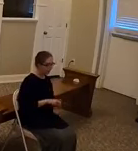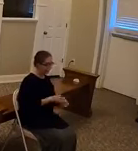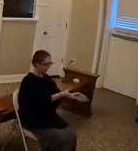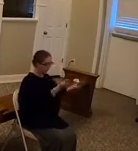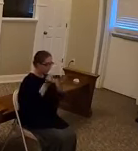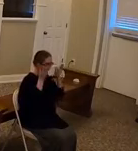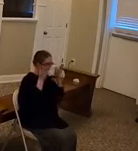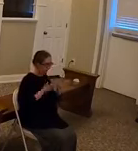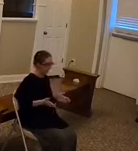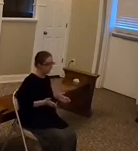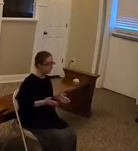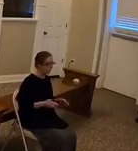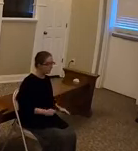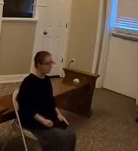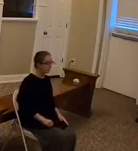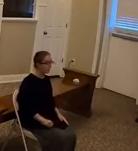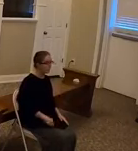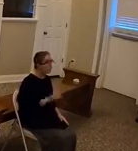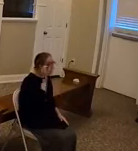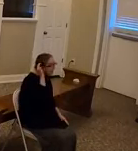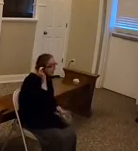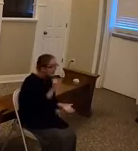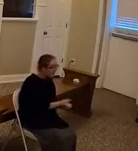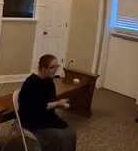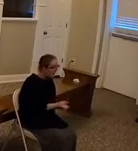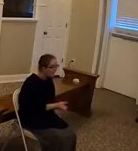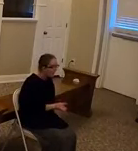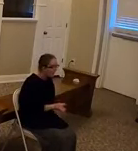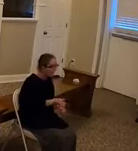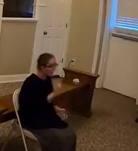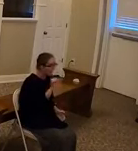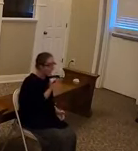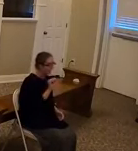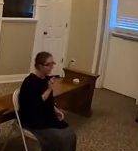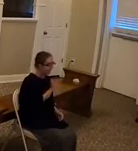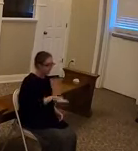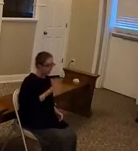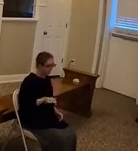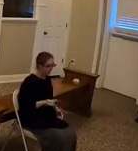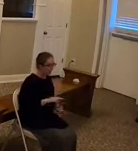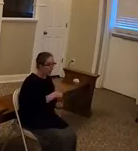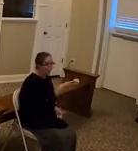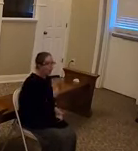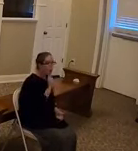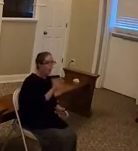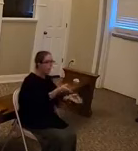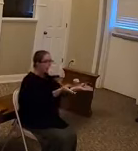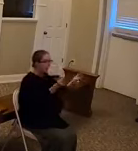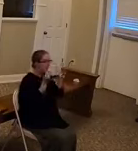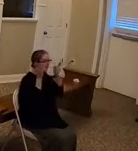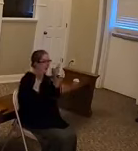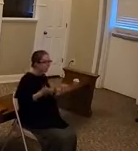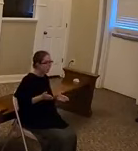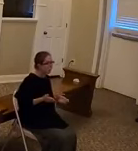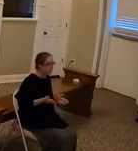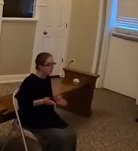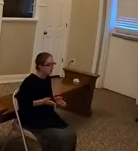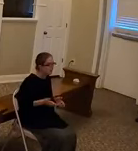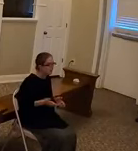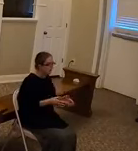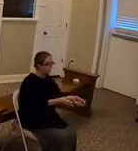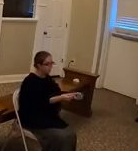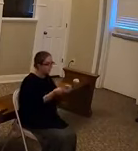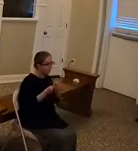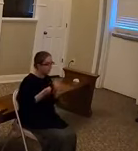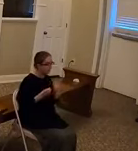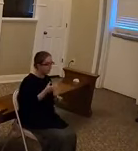heirs. Did you hear that? And if children, then heirs. He took